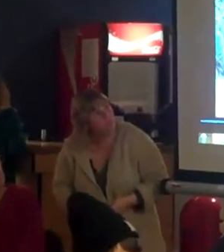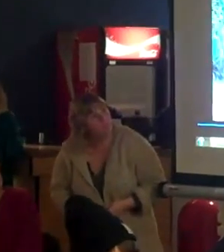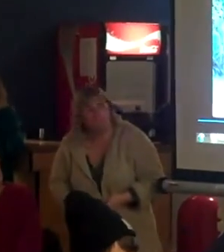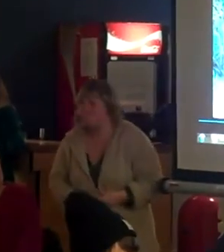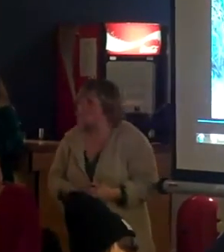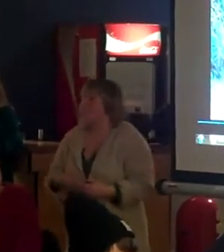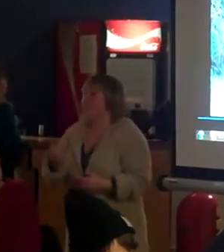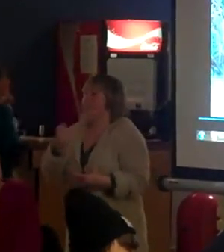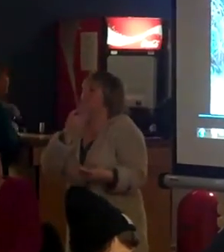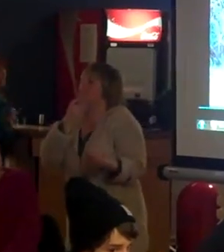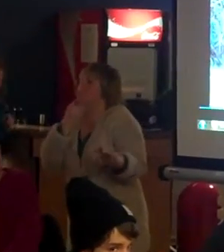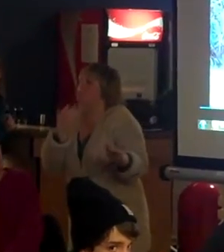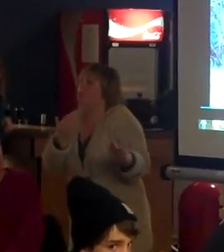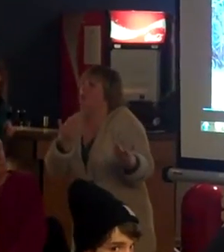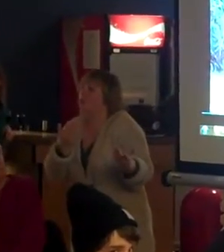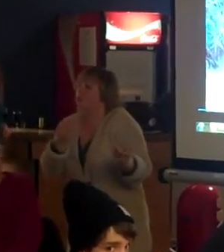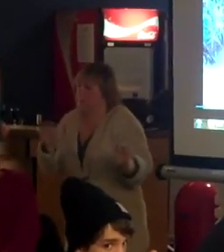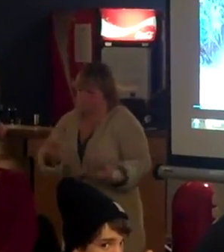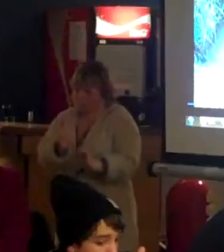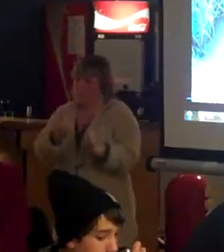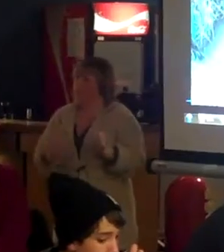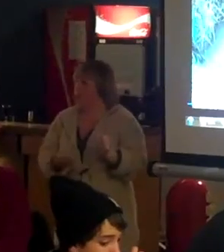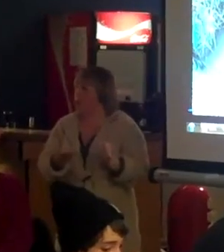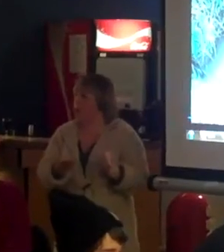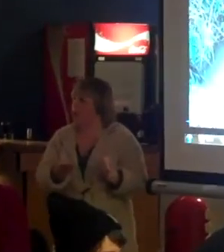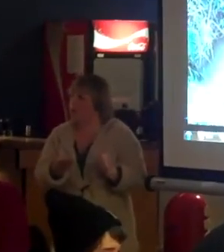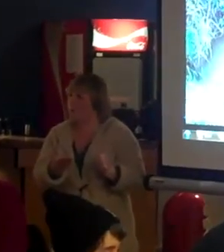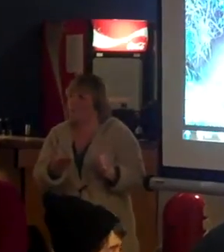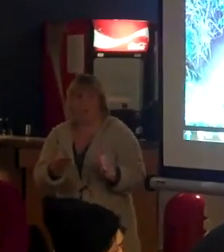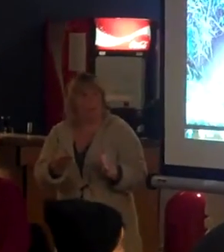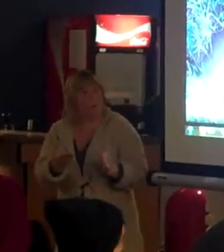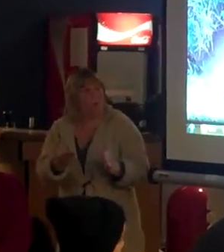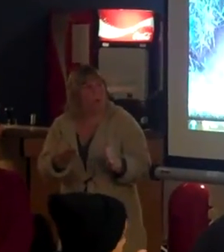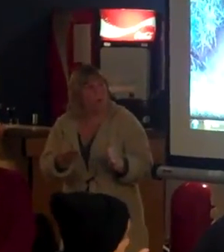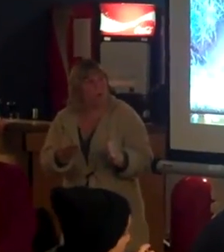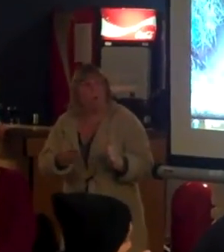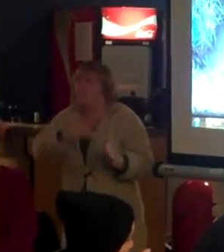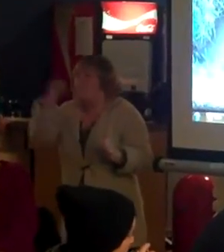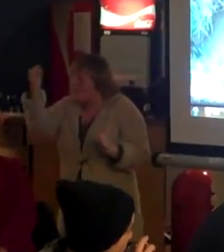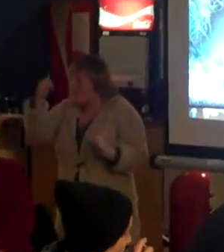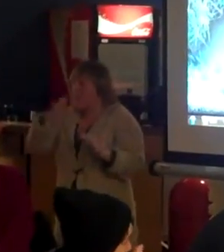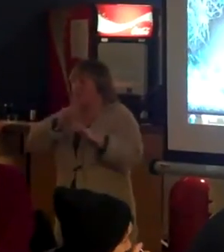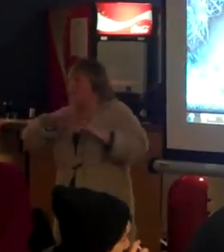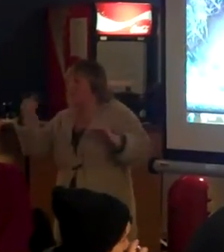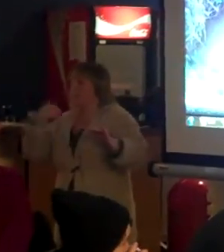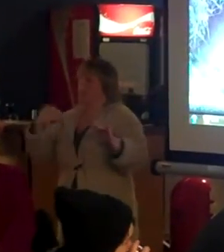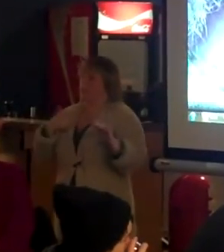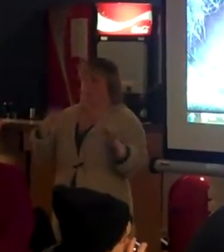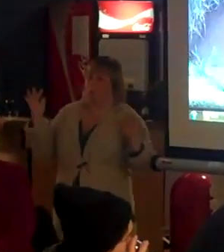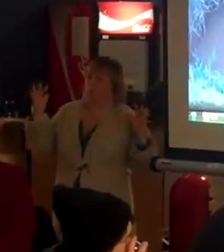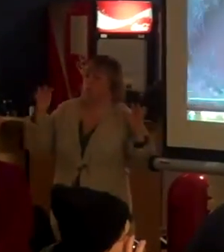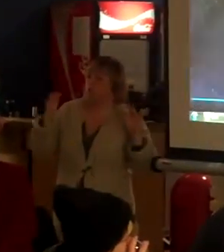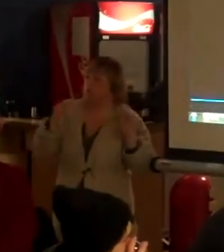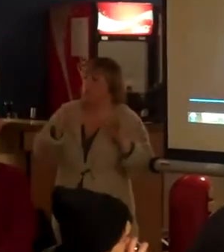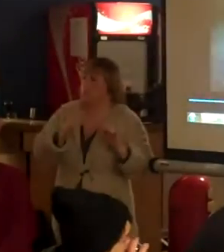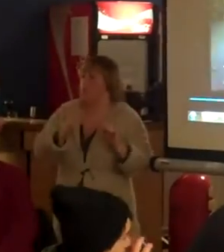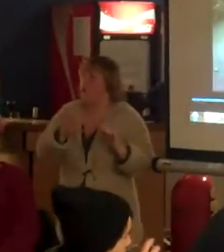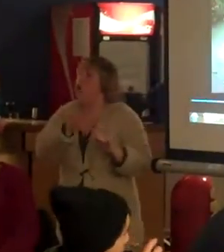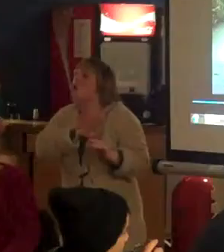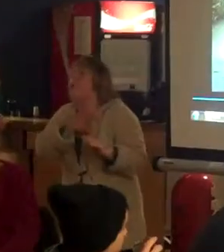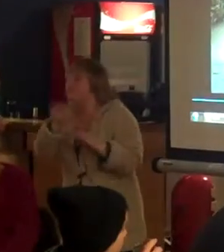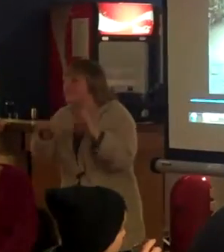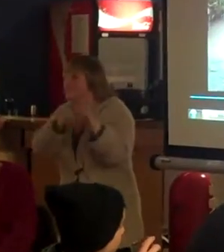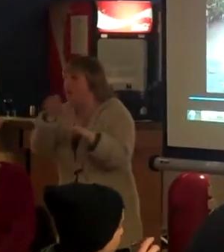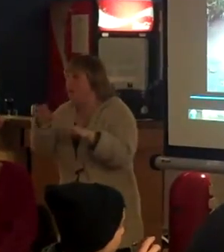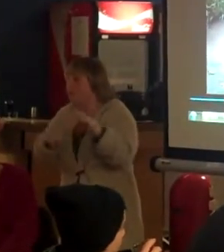Of course, these sources of water are visited by various human beings as well as animals,